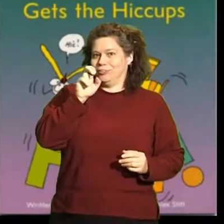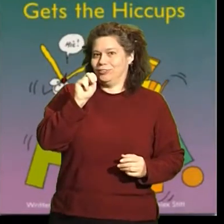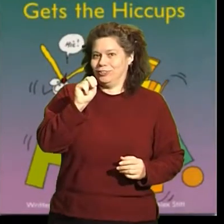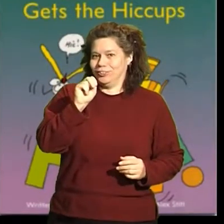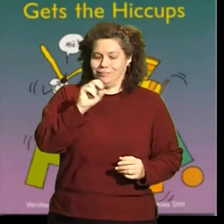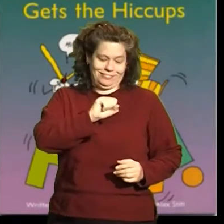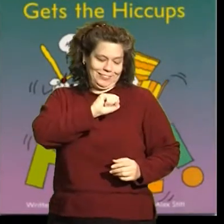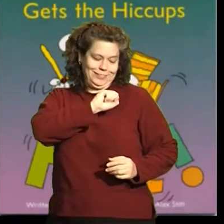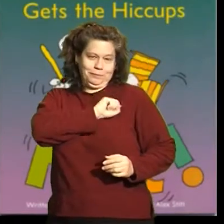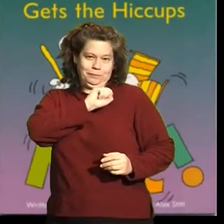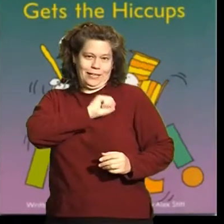Sebastian